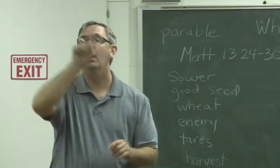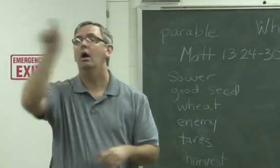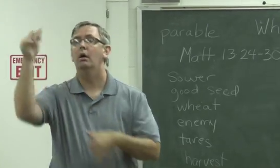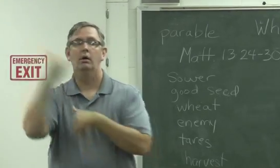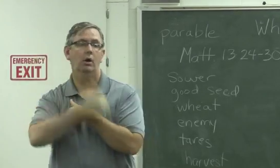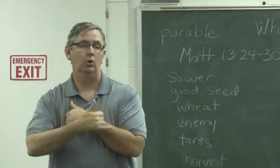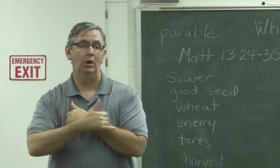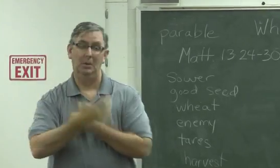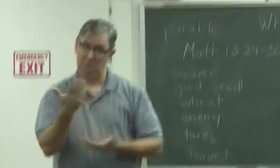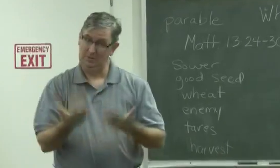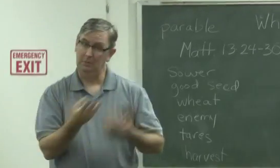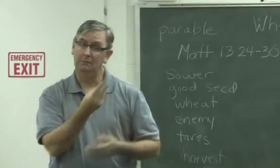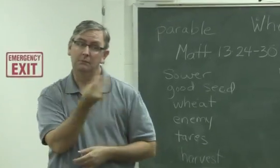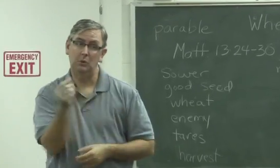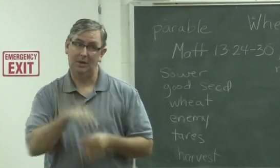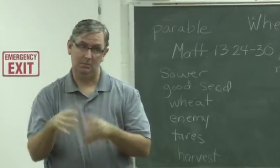in America, there's not that many,